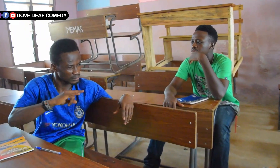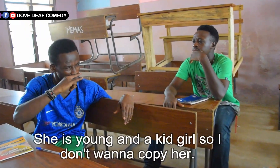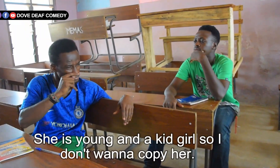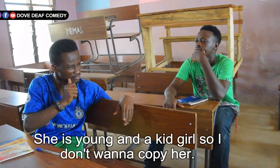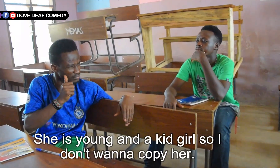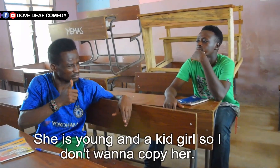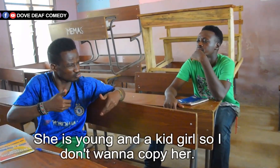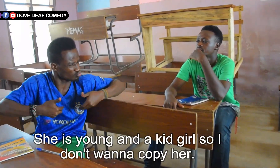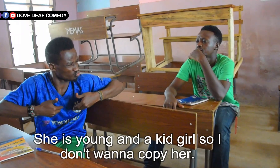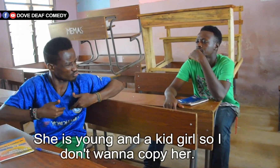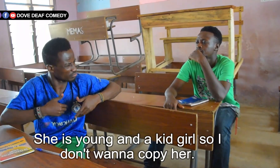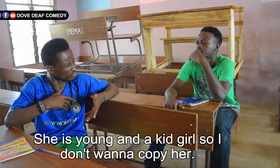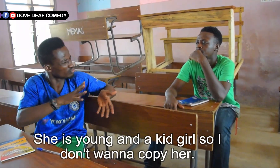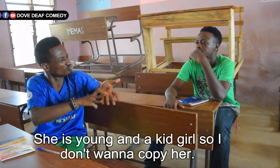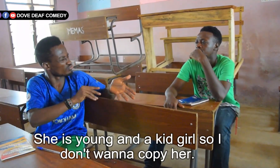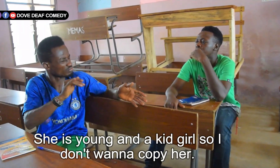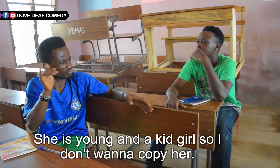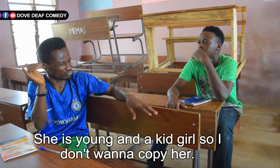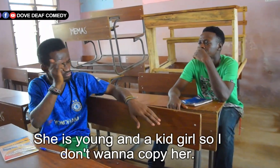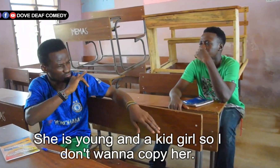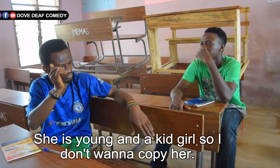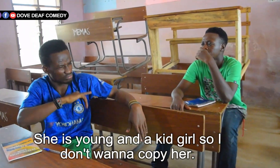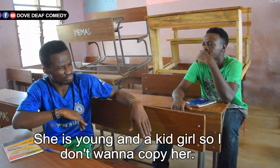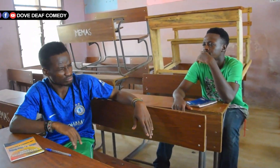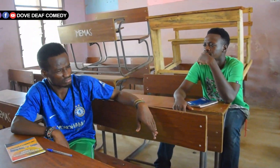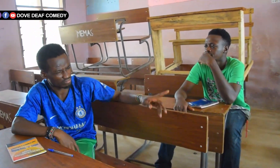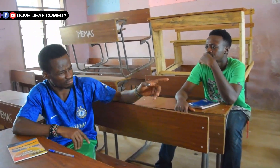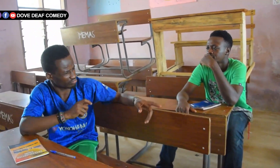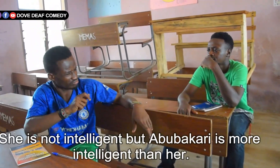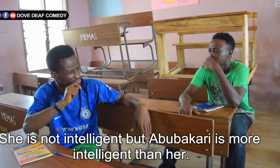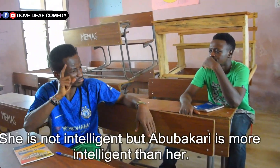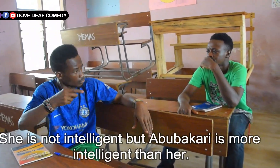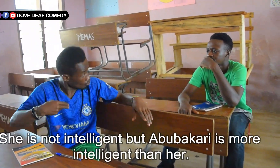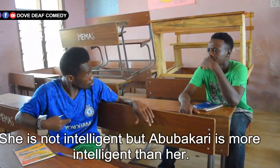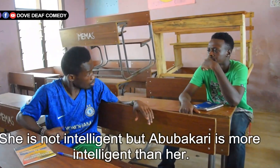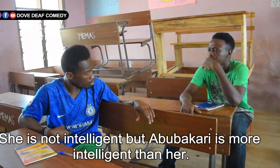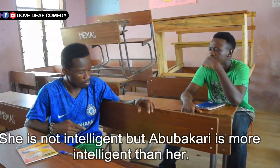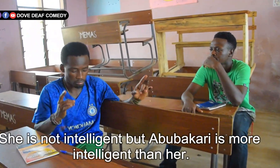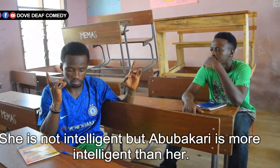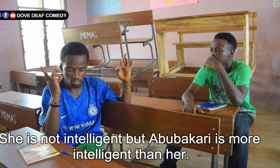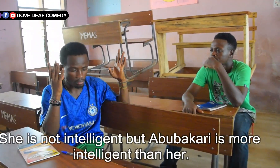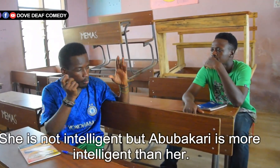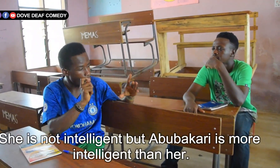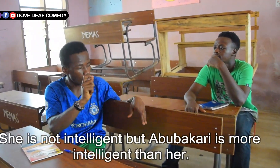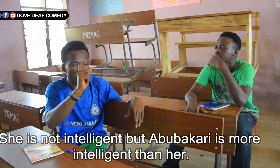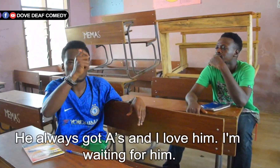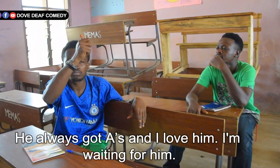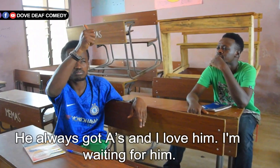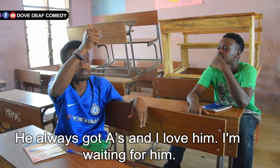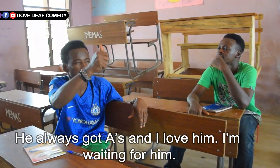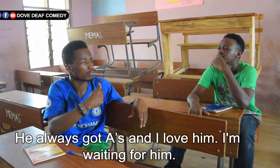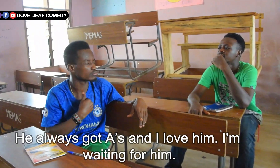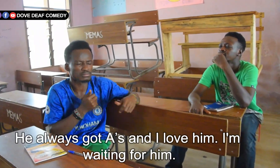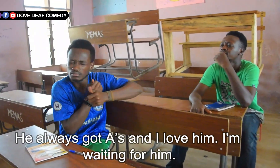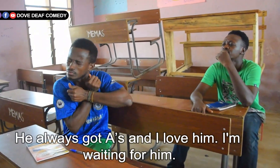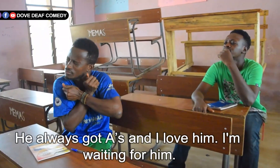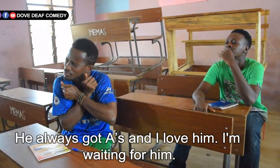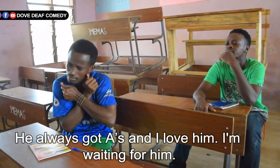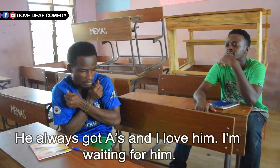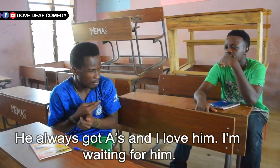She is young and a kid girl, so I don't wanna copy her. She is not intelligent, but Abubakari is more intelligent than her. He always